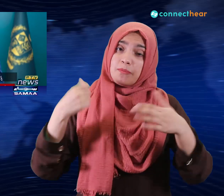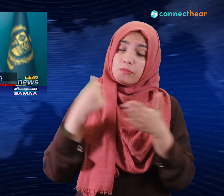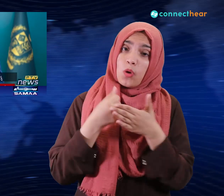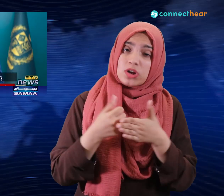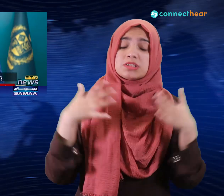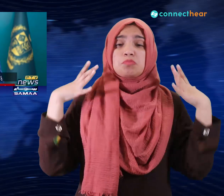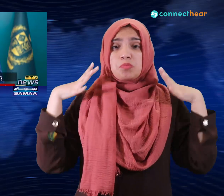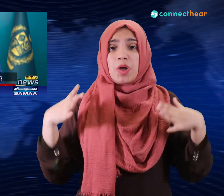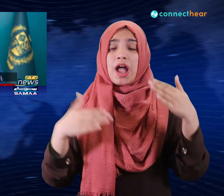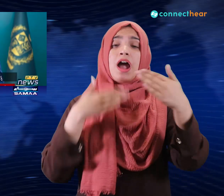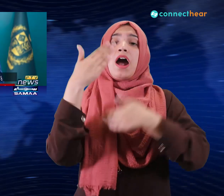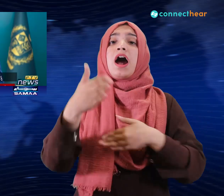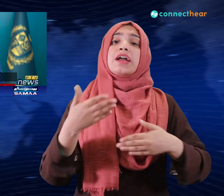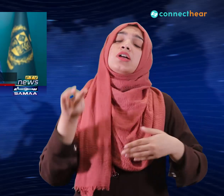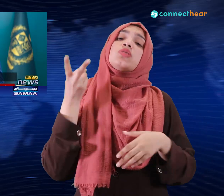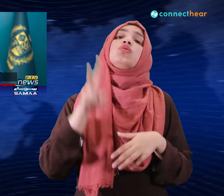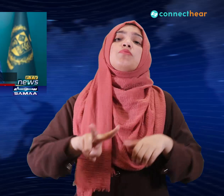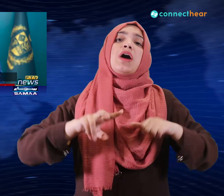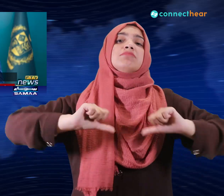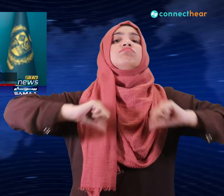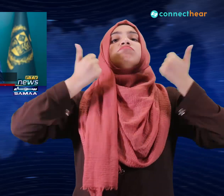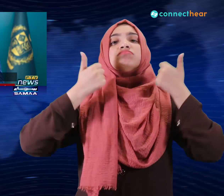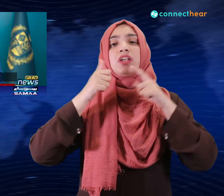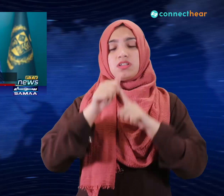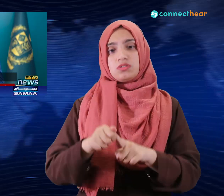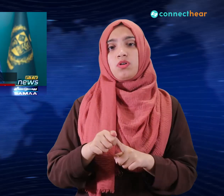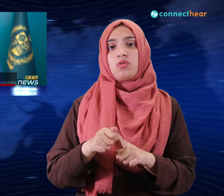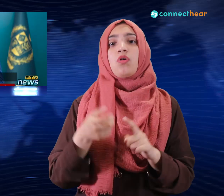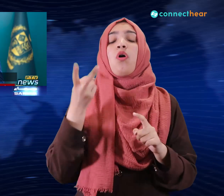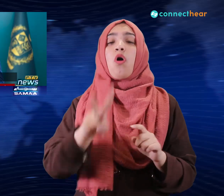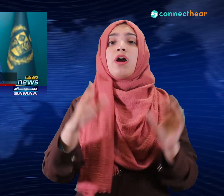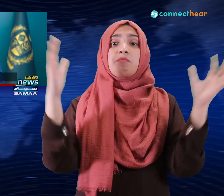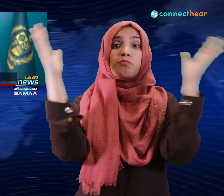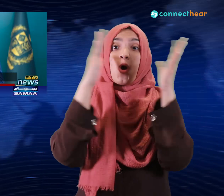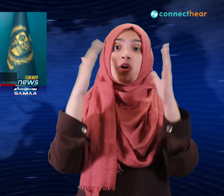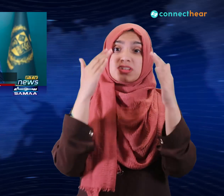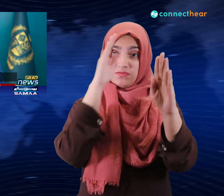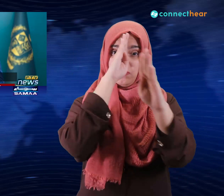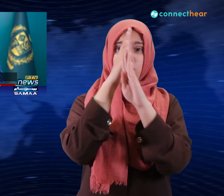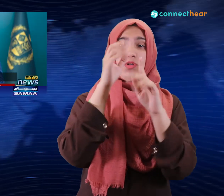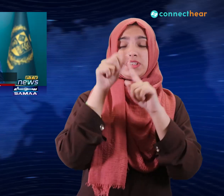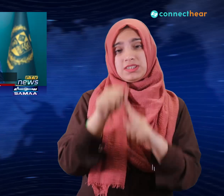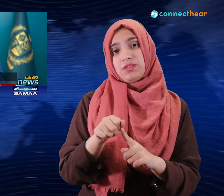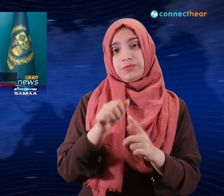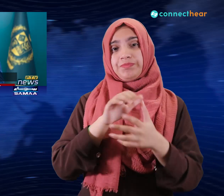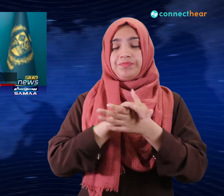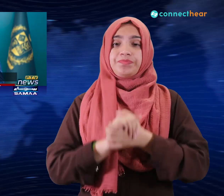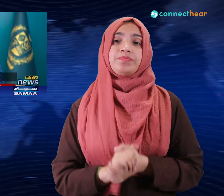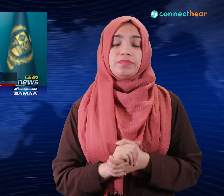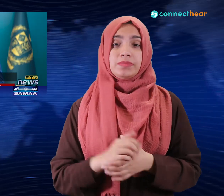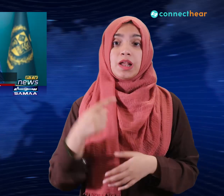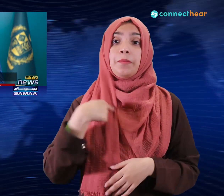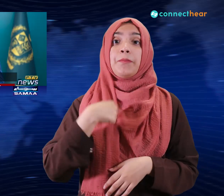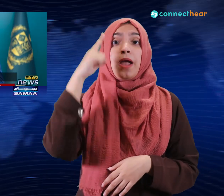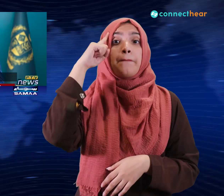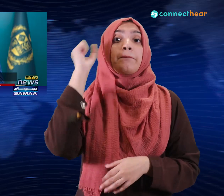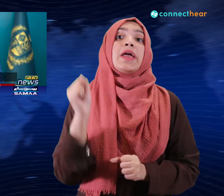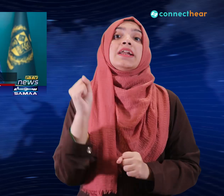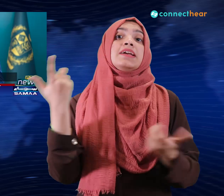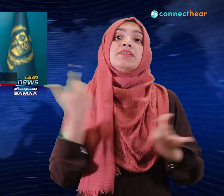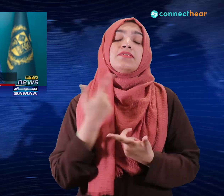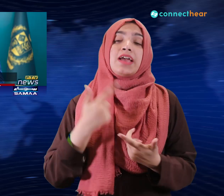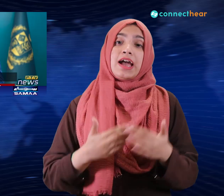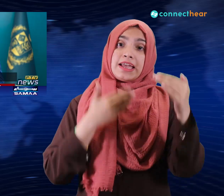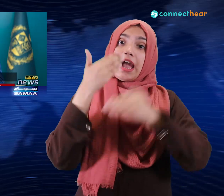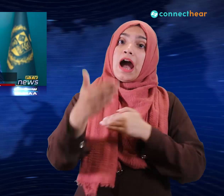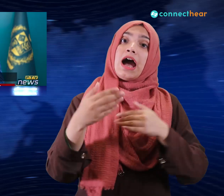expand investment for achieving the SDGs and climate goals. I believe